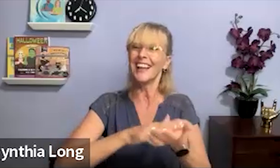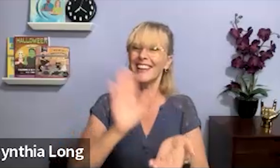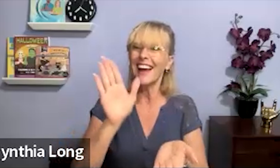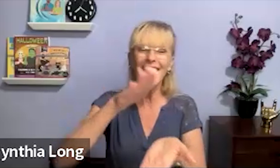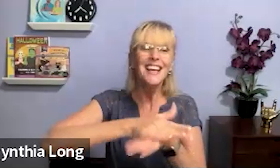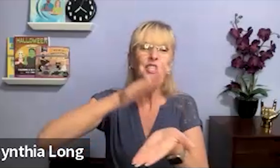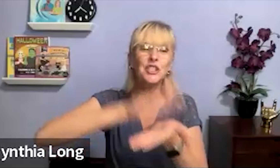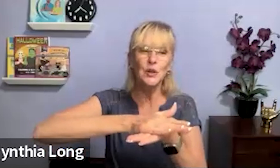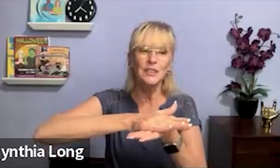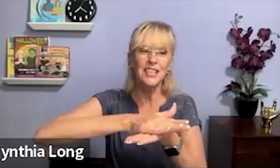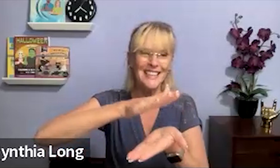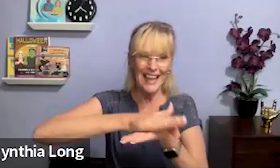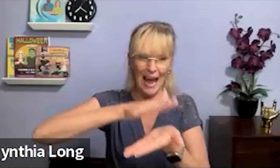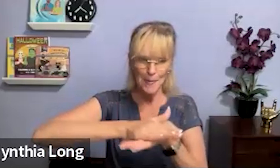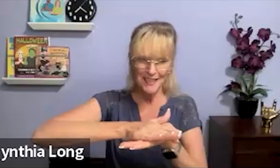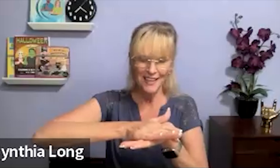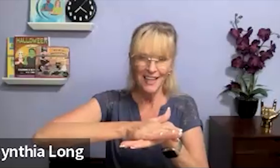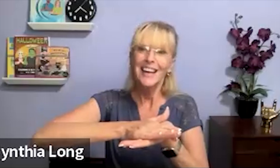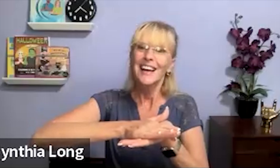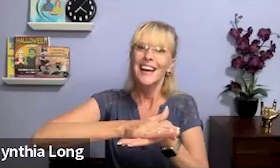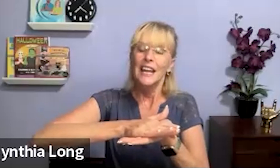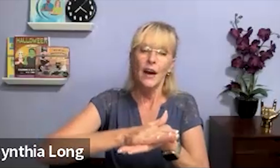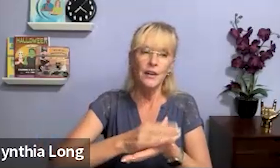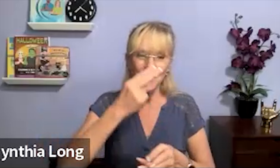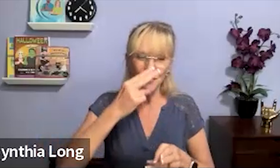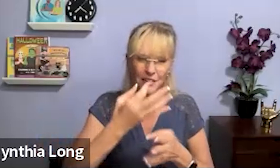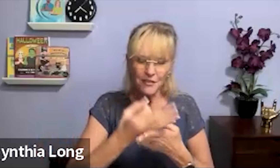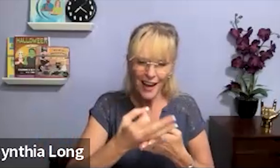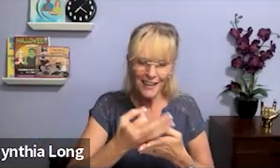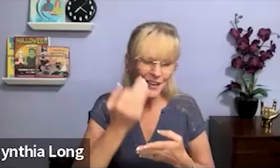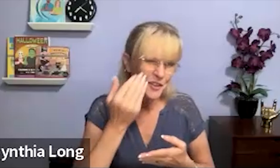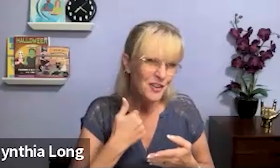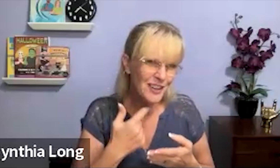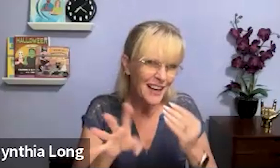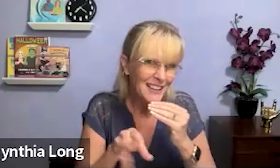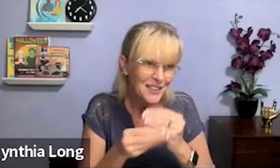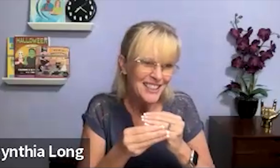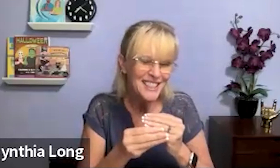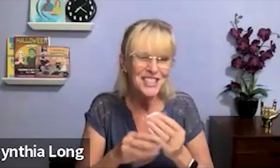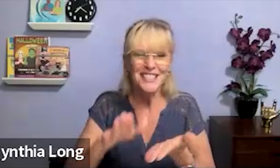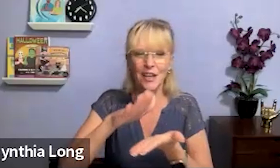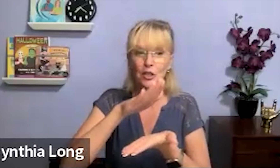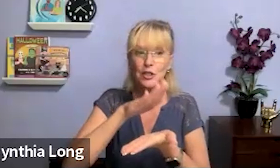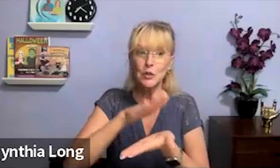Like that. School. Just clap. Now here's a fun fact. I don't know if you like little additions here.